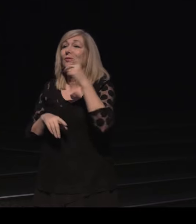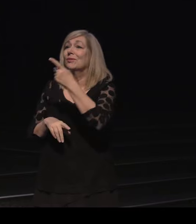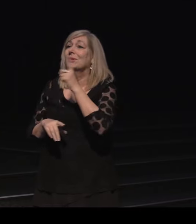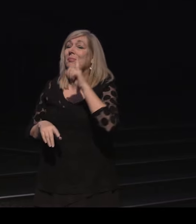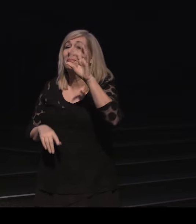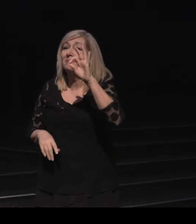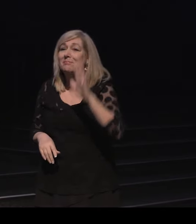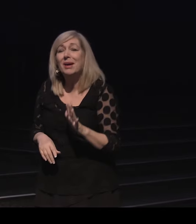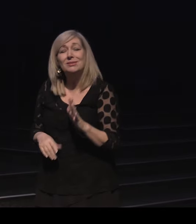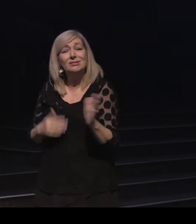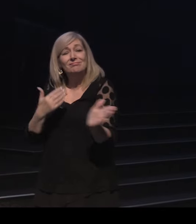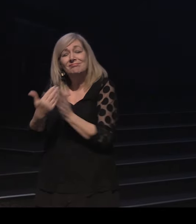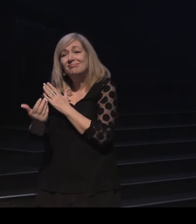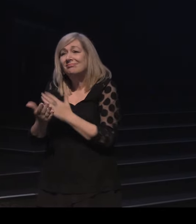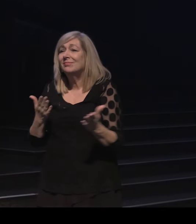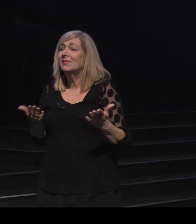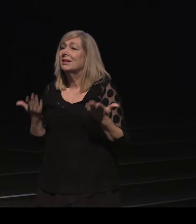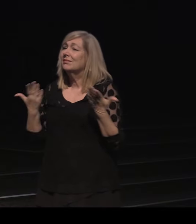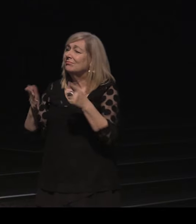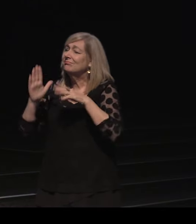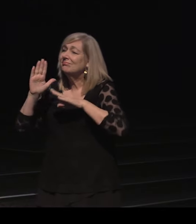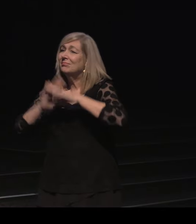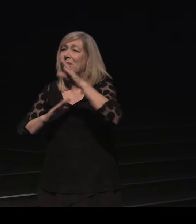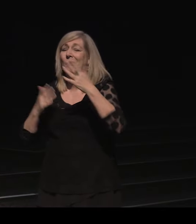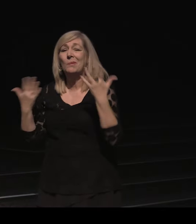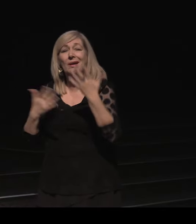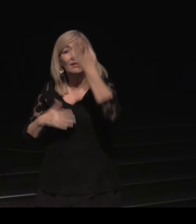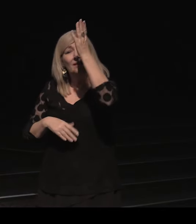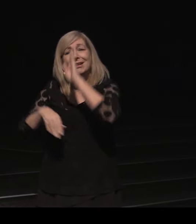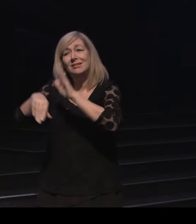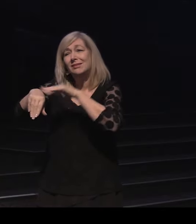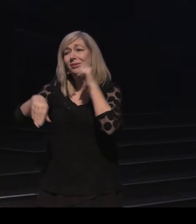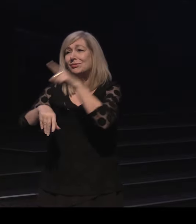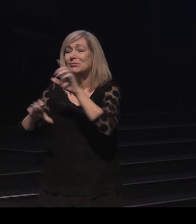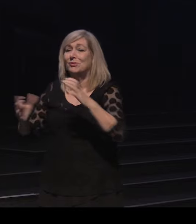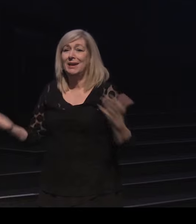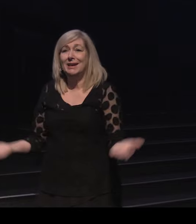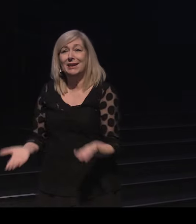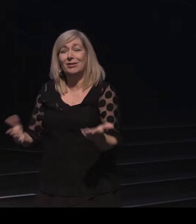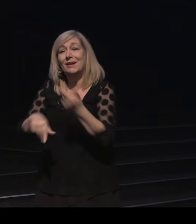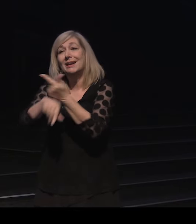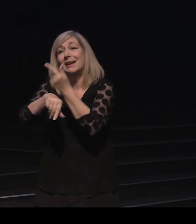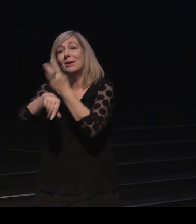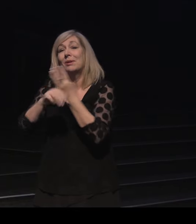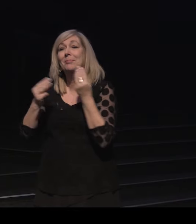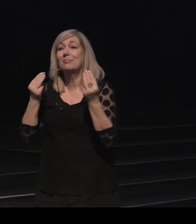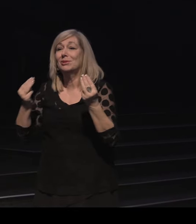in-between. Let us develop what God has destined you to do at the Gateway Ministry Experience.